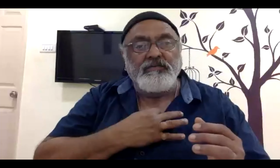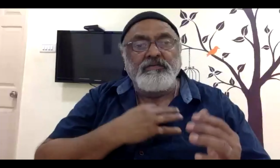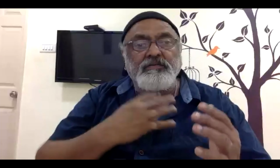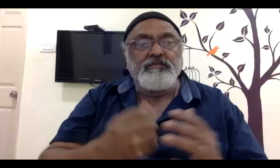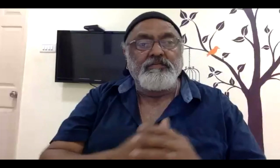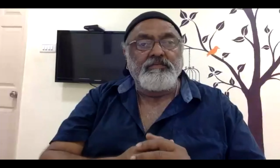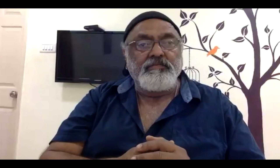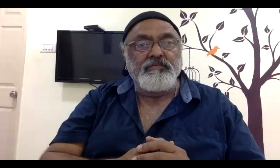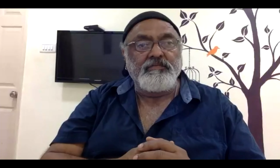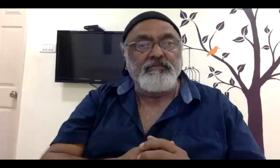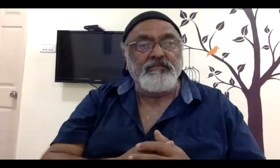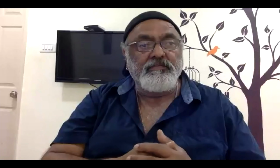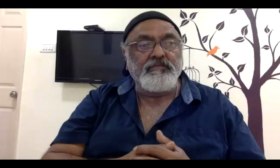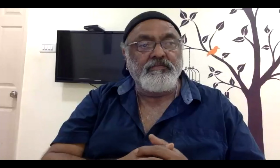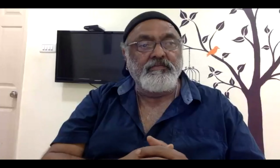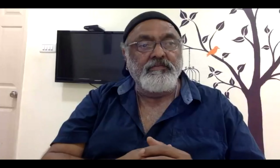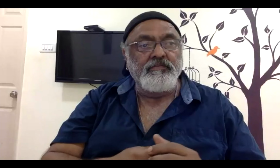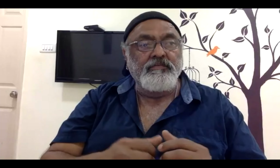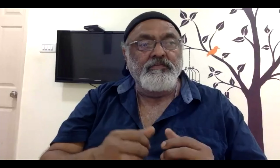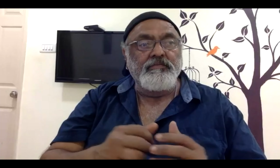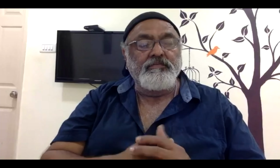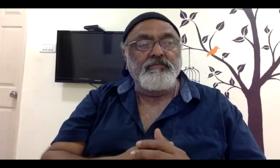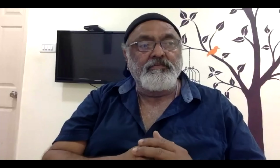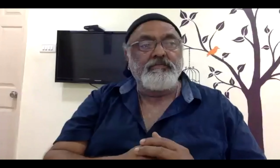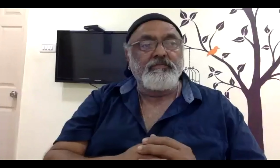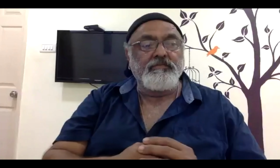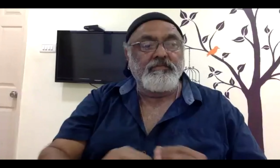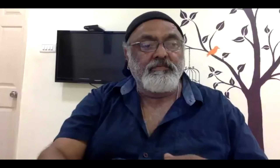Give me a second before I start.